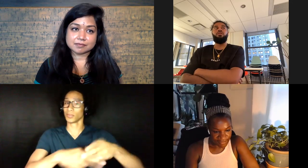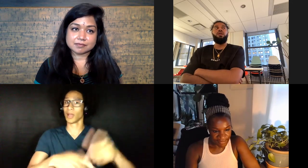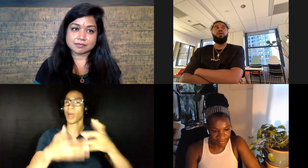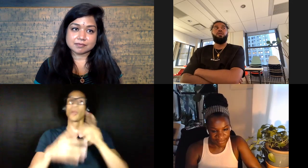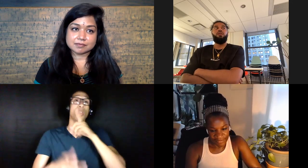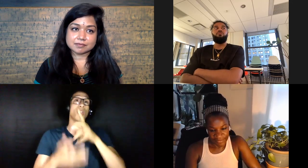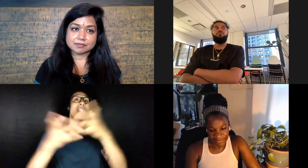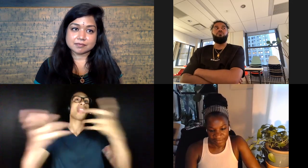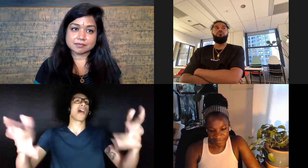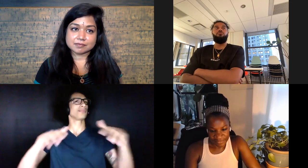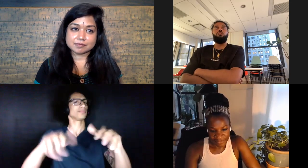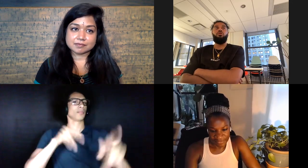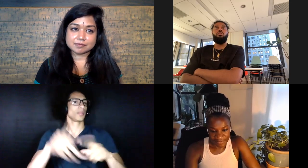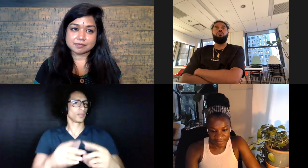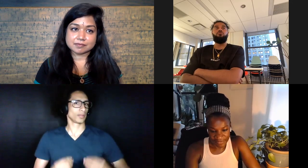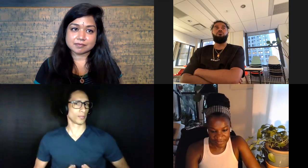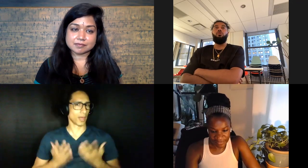basically.